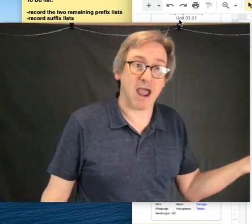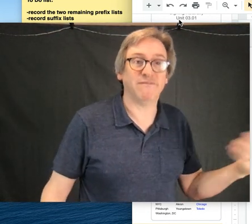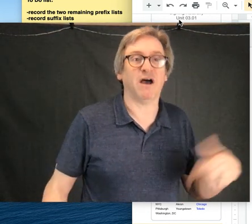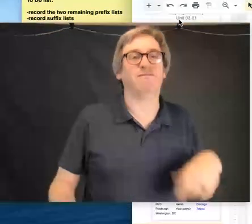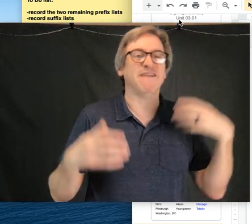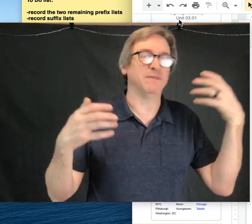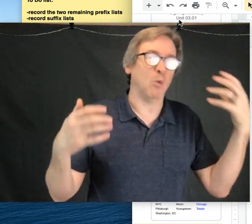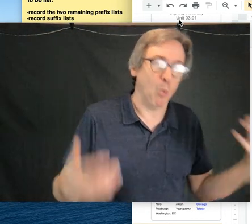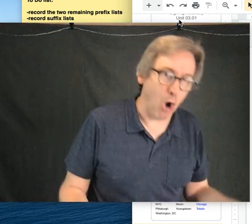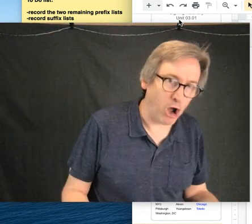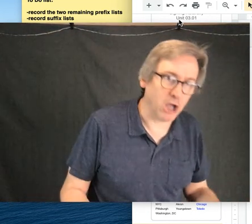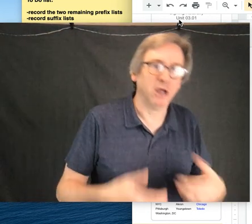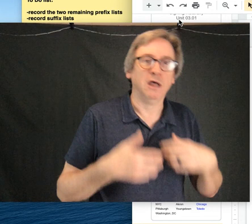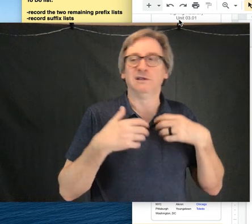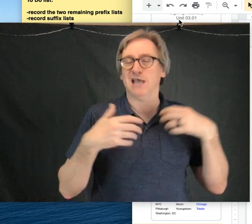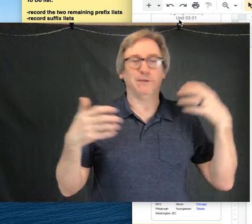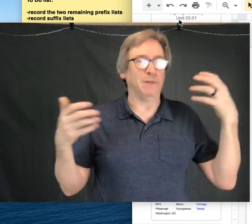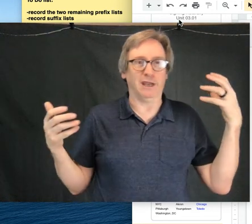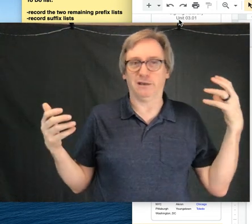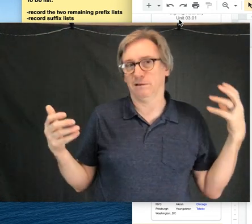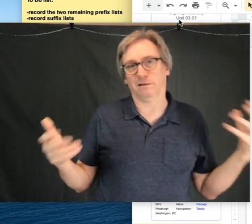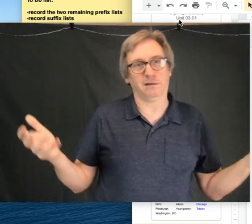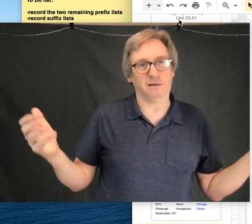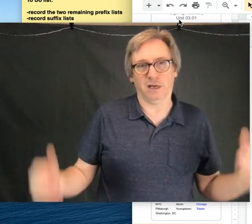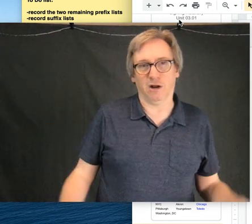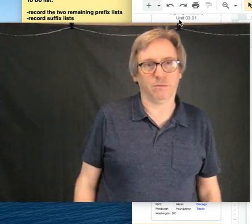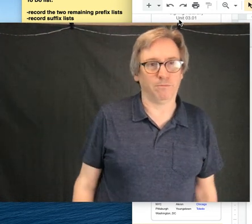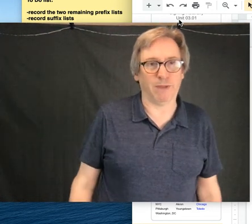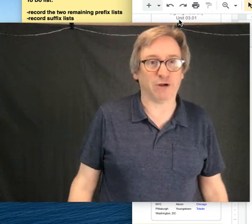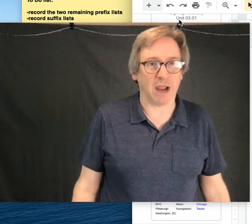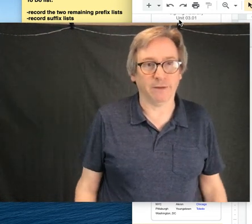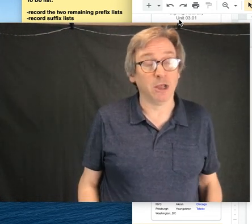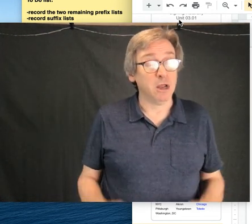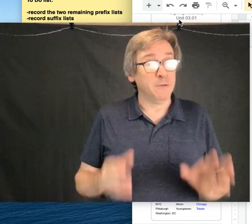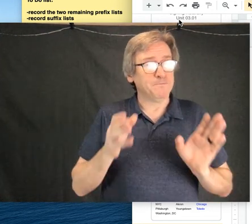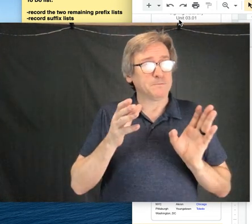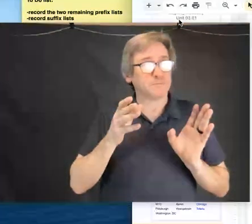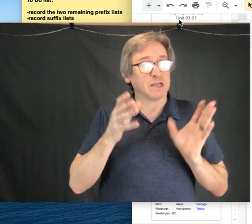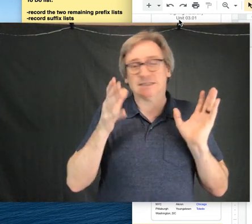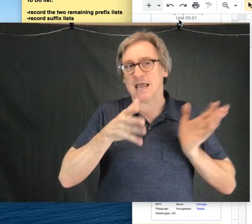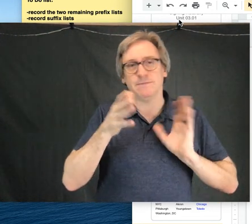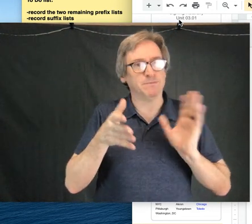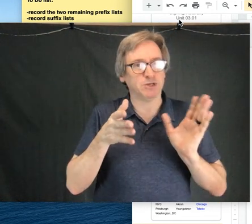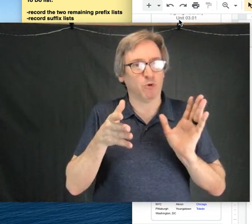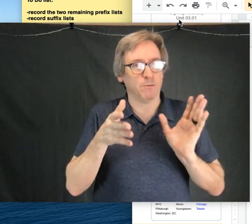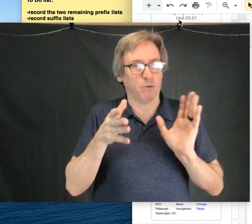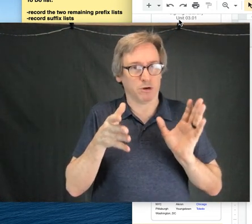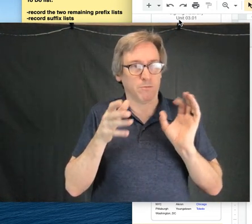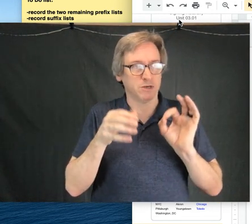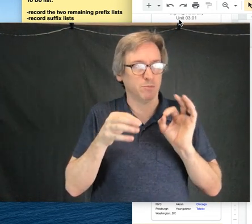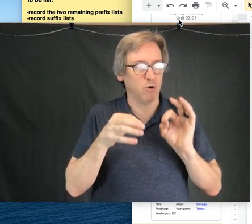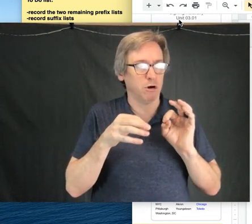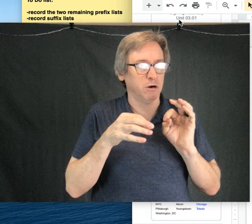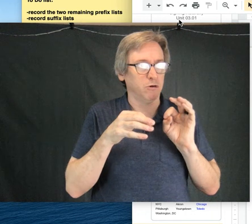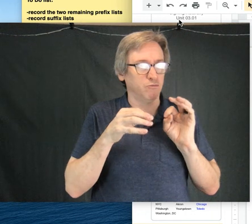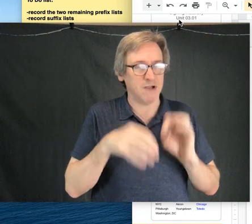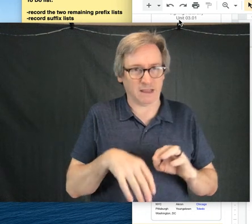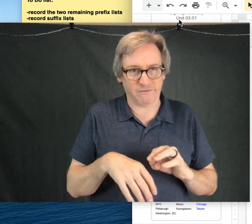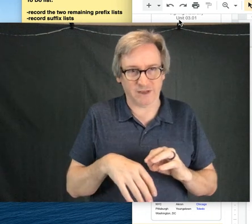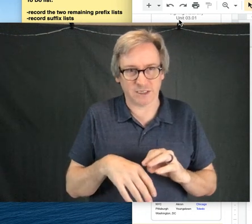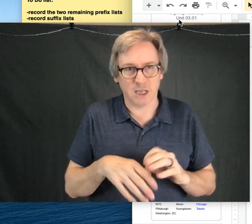5-minute drive, a 5-minute walk, 10-minute, bike ride. Time is much more important, much